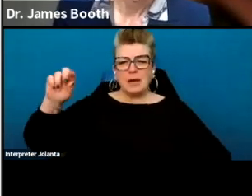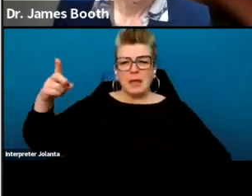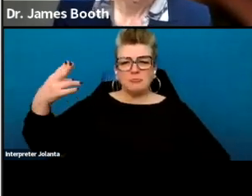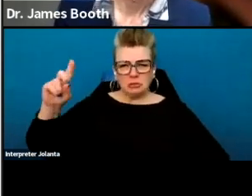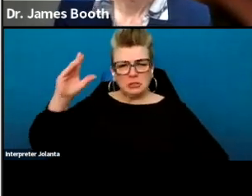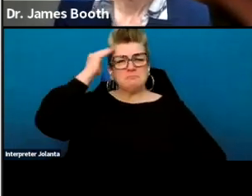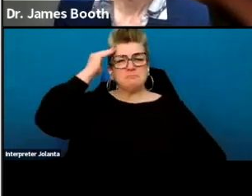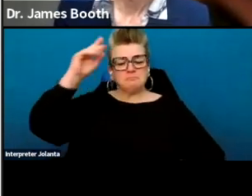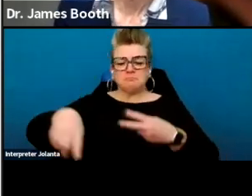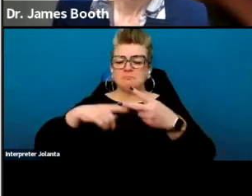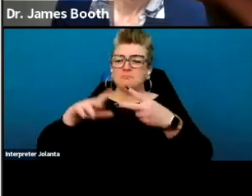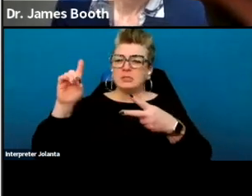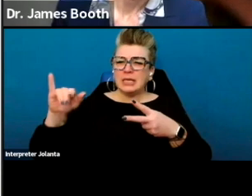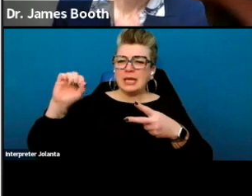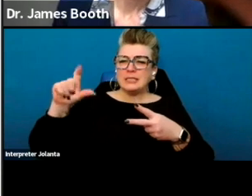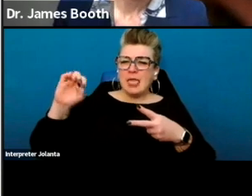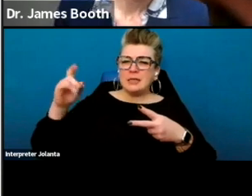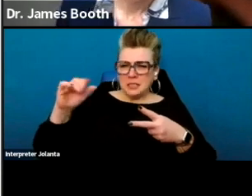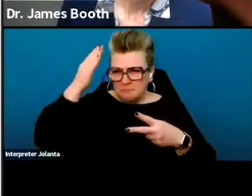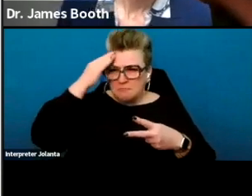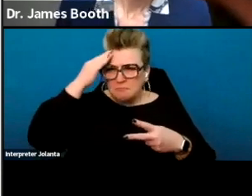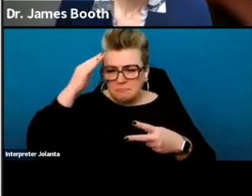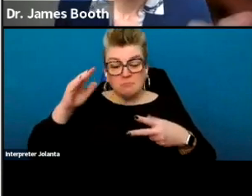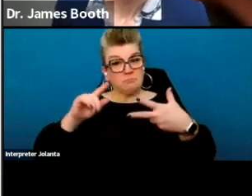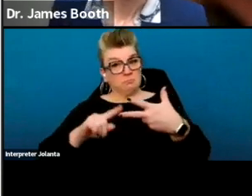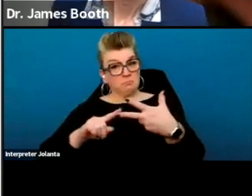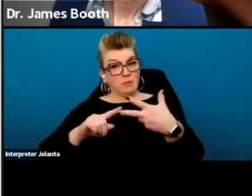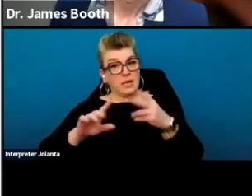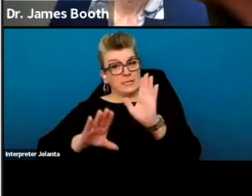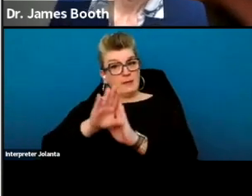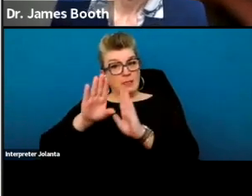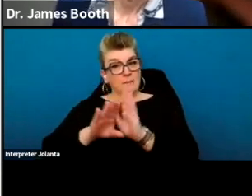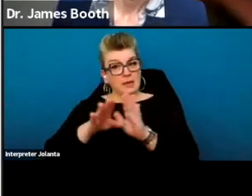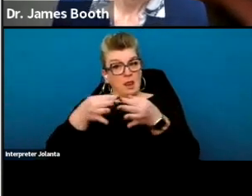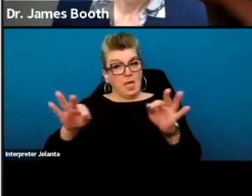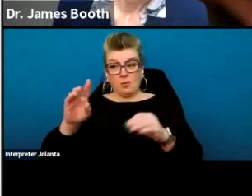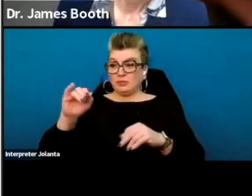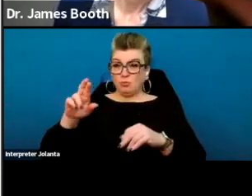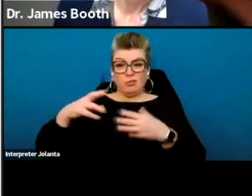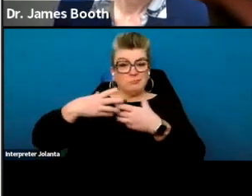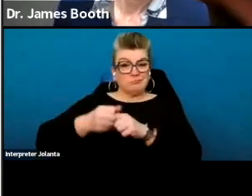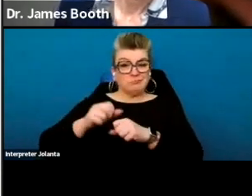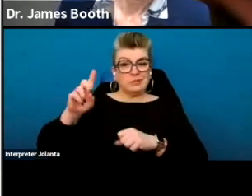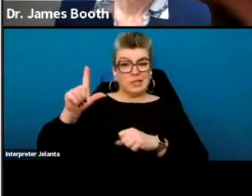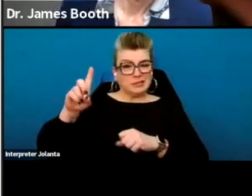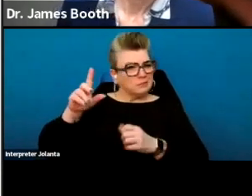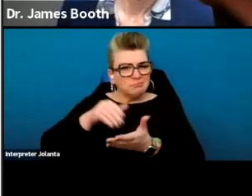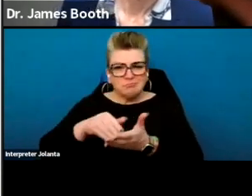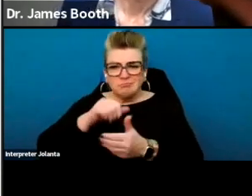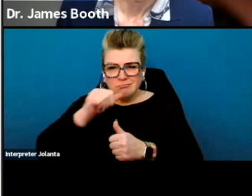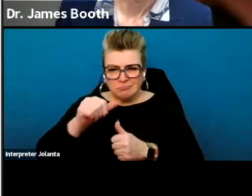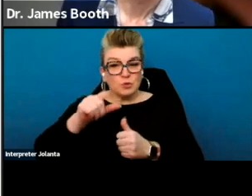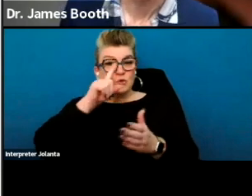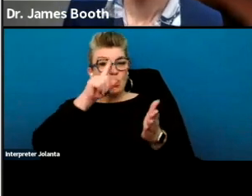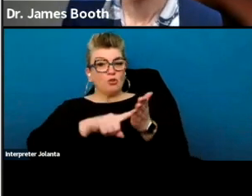often they don't know about developmental language disorder. So that's why some researchers talk about it as the most